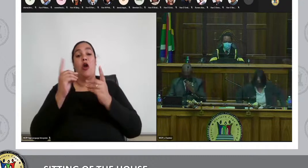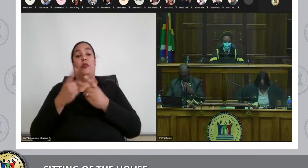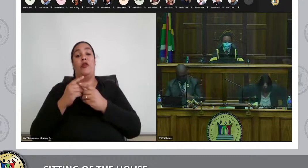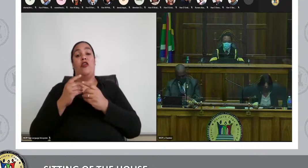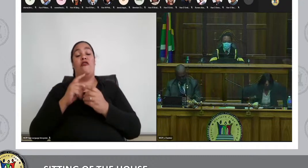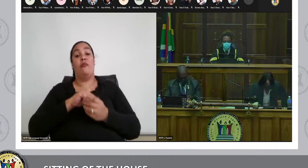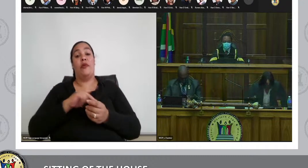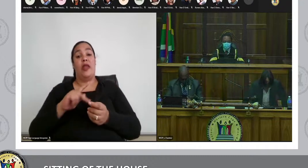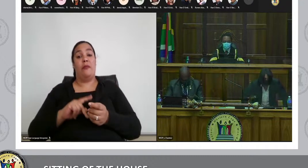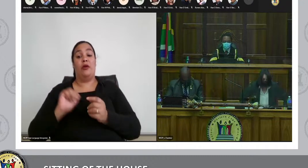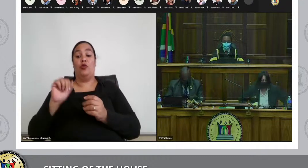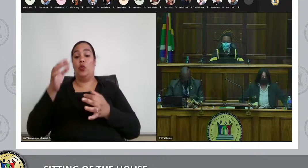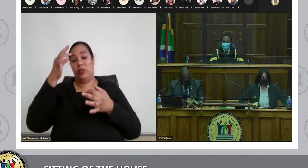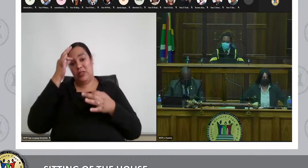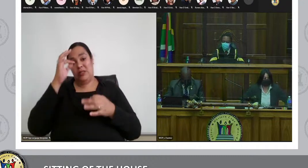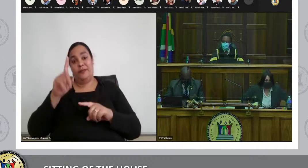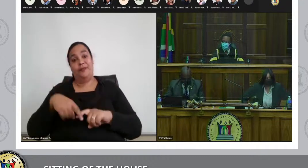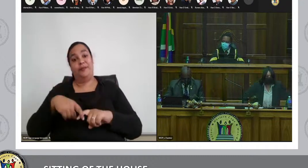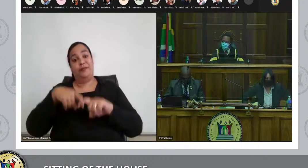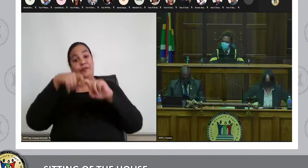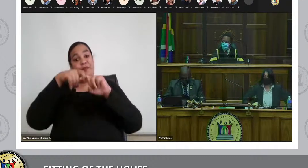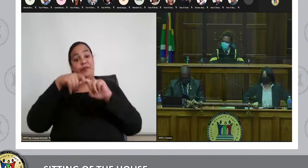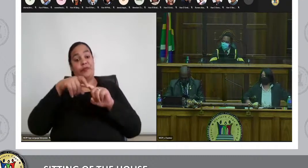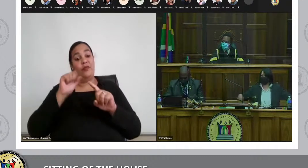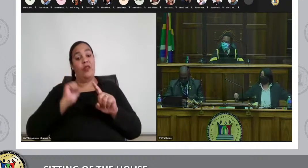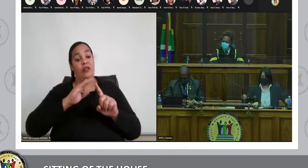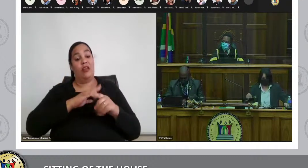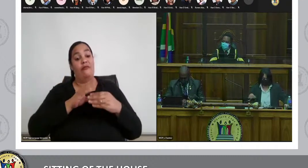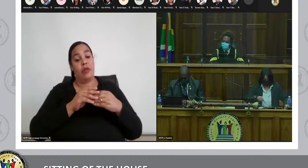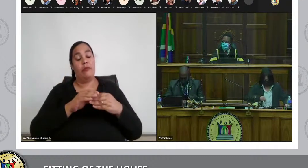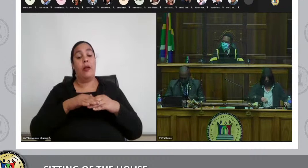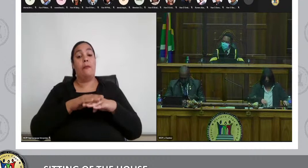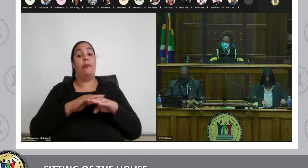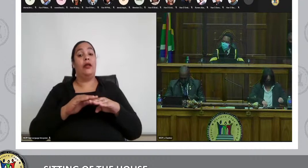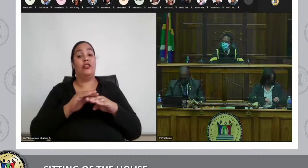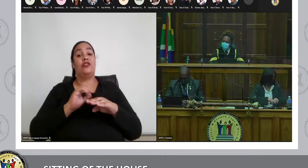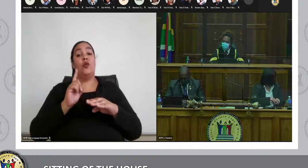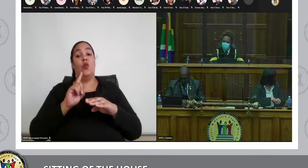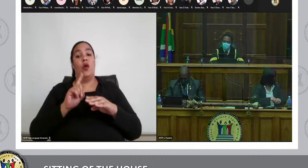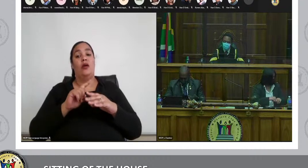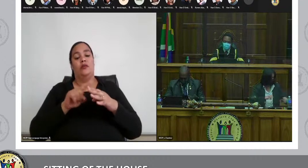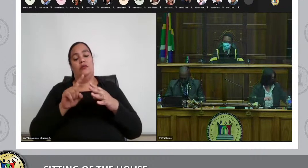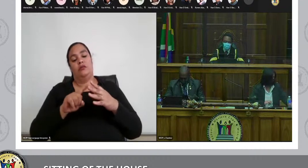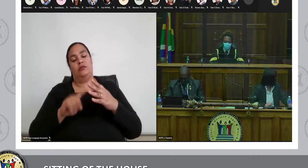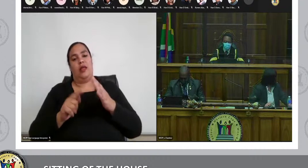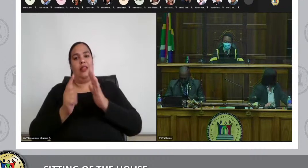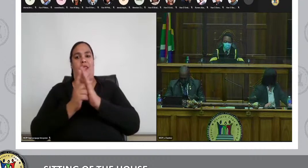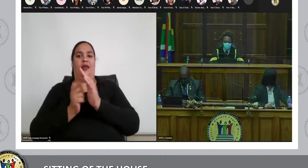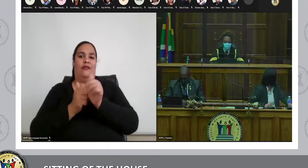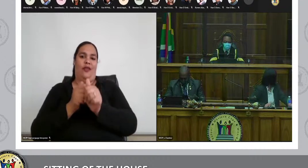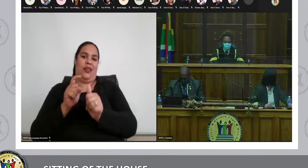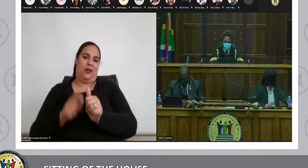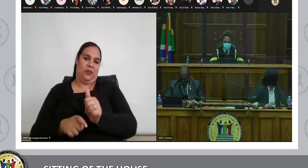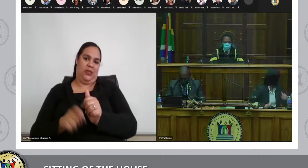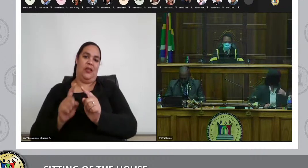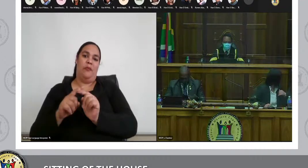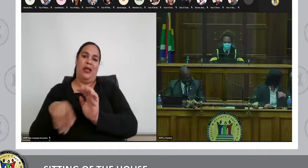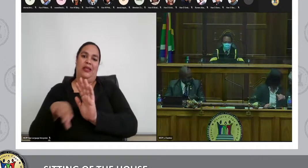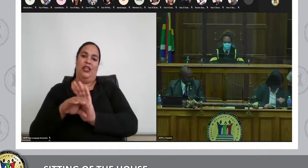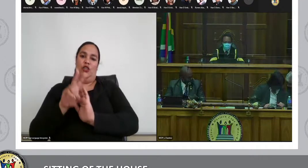that a decision to suspend an employee must be based on all the applicable legal prescripts, which in terms of